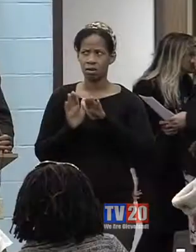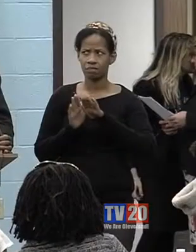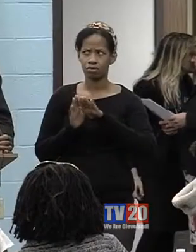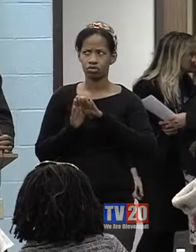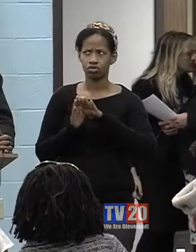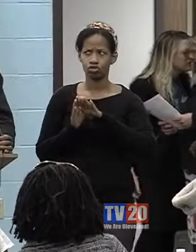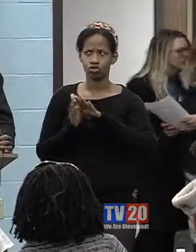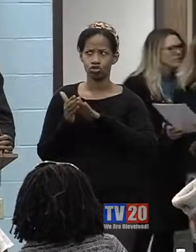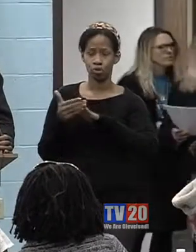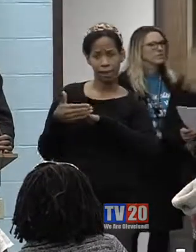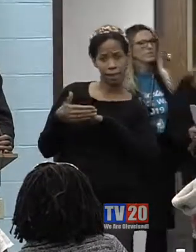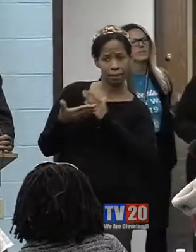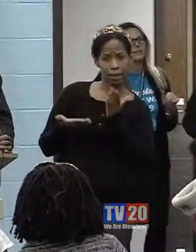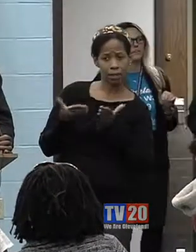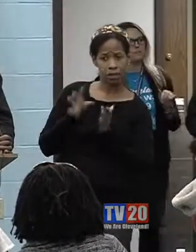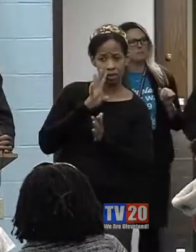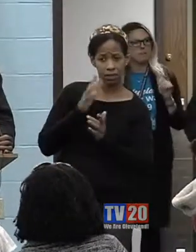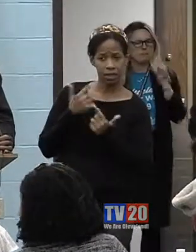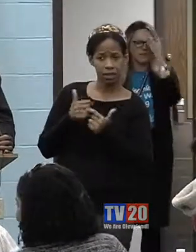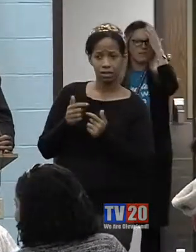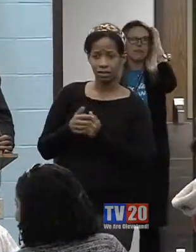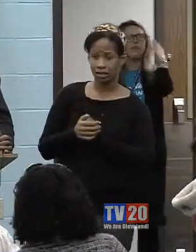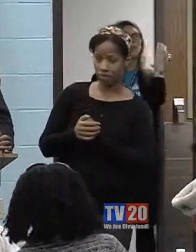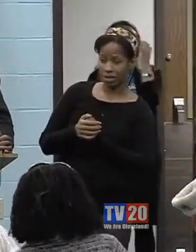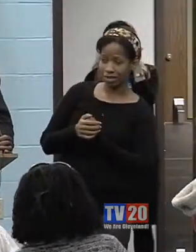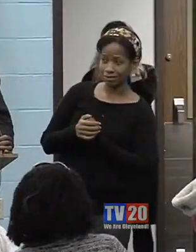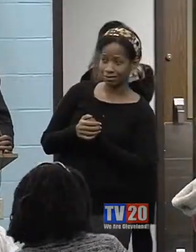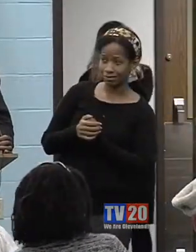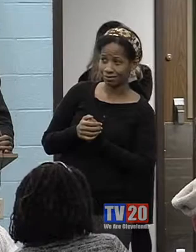Dugut Afiki Yangu, where we did not, man.